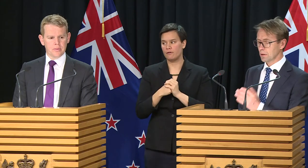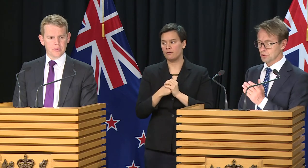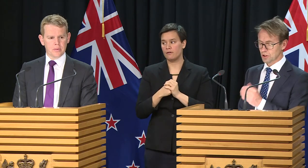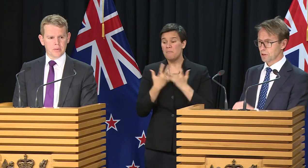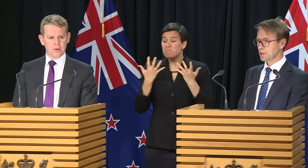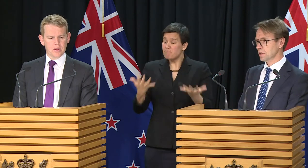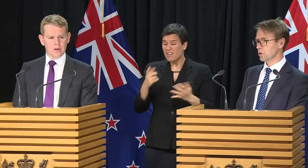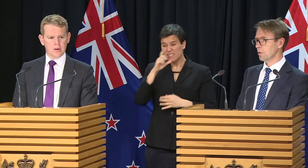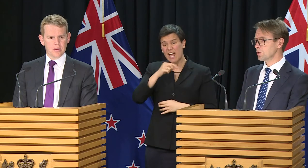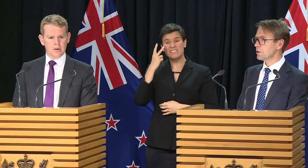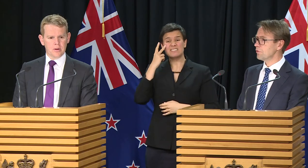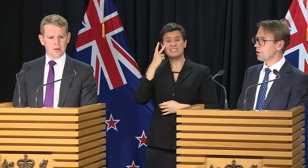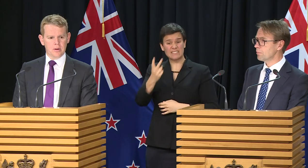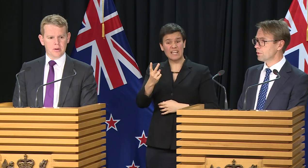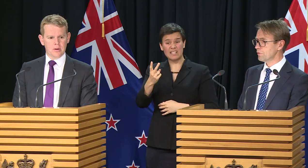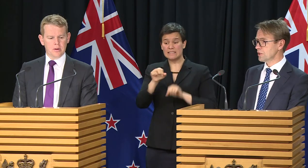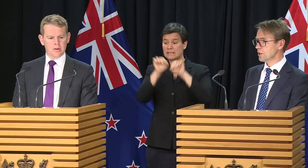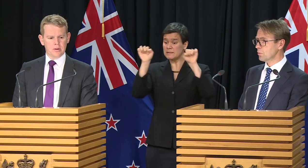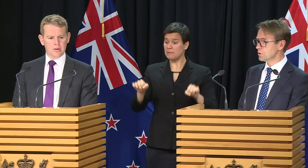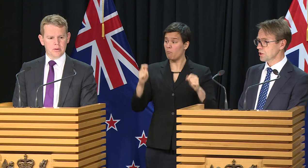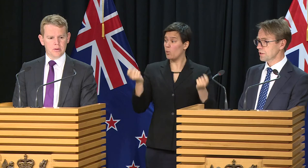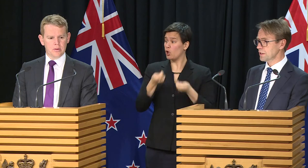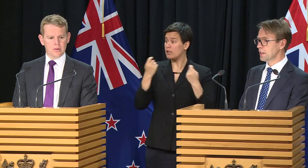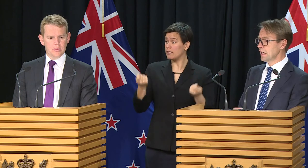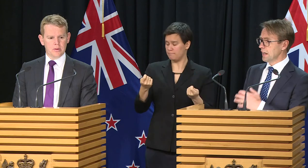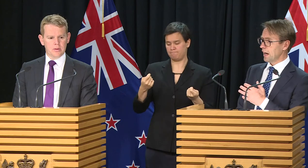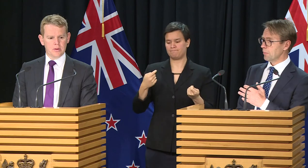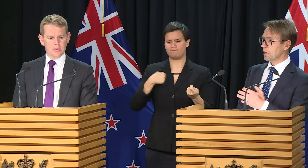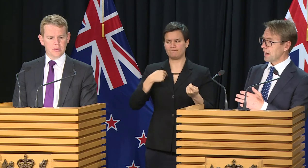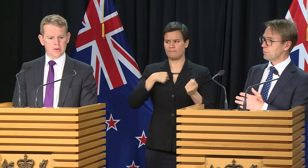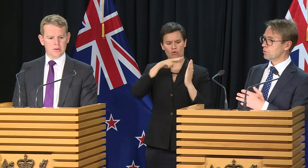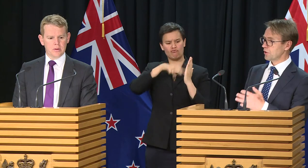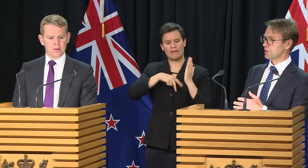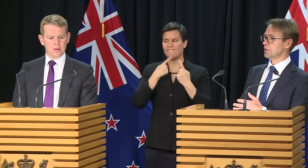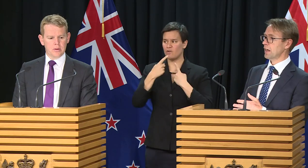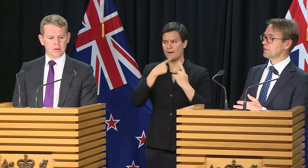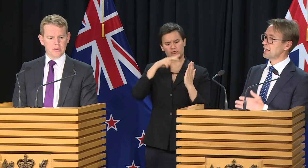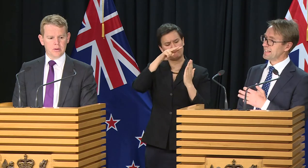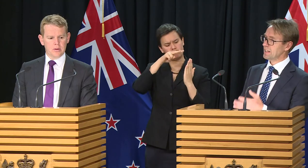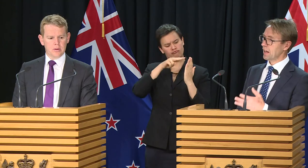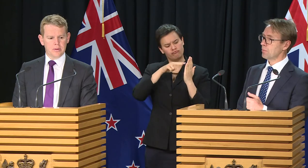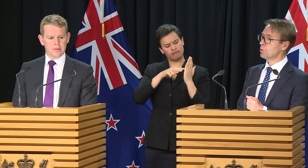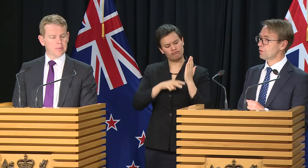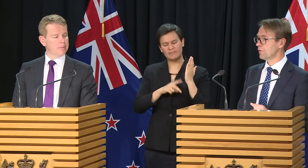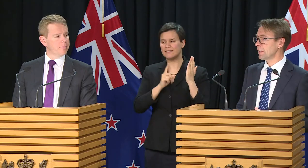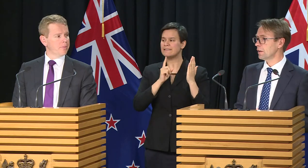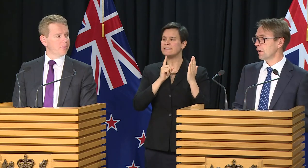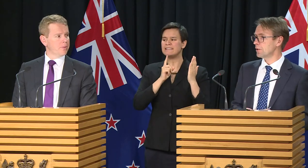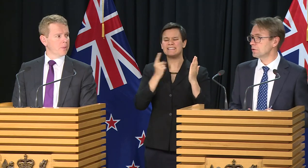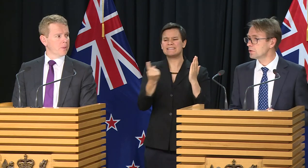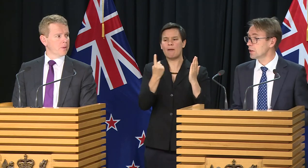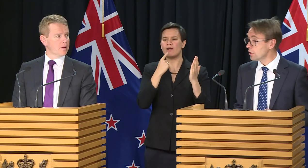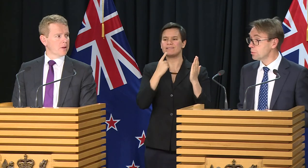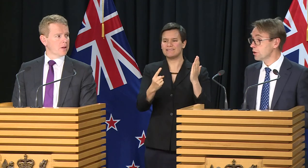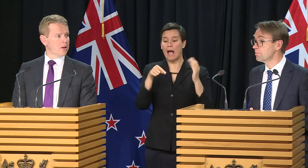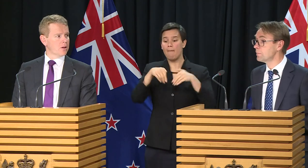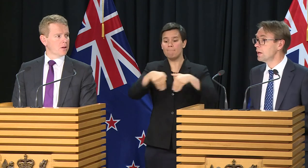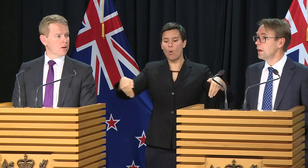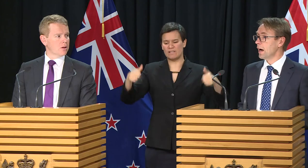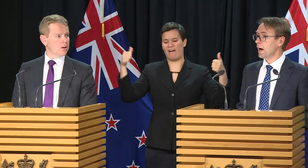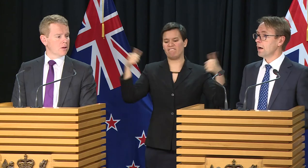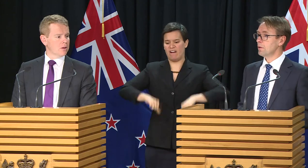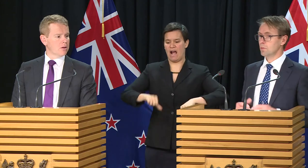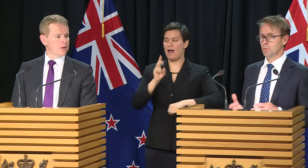working, and I was just reading some commentary from Professor Nick Wilson that labelled this as yet another border failure. I don't agree with